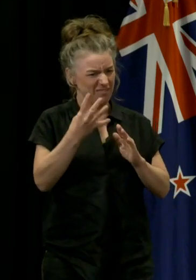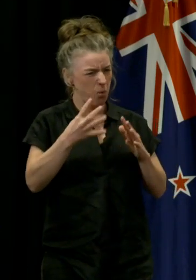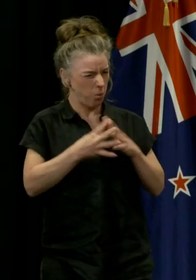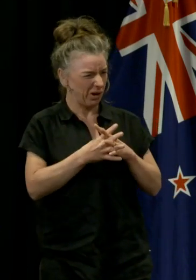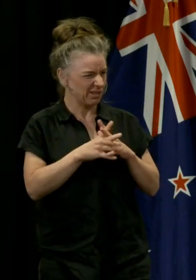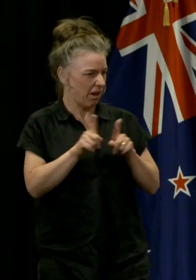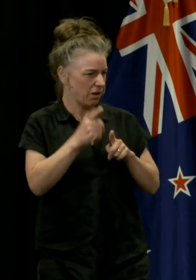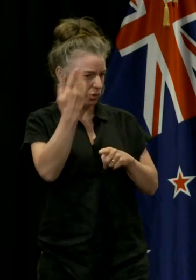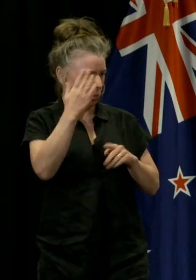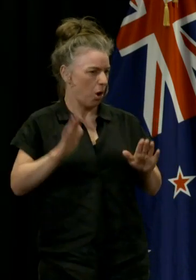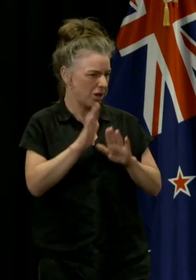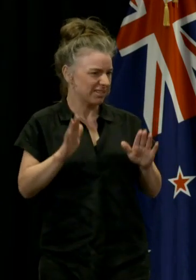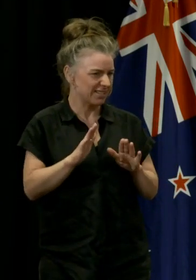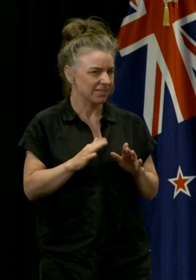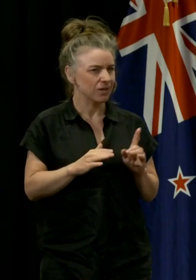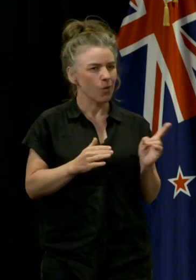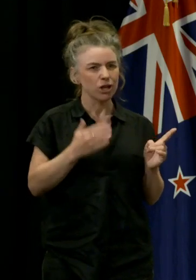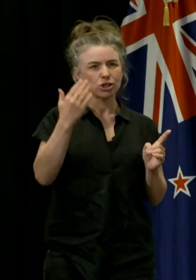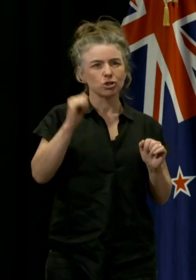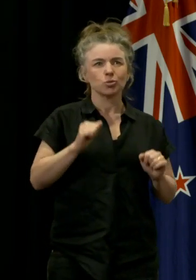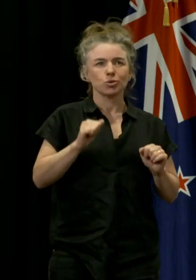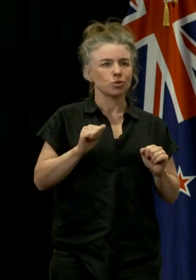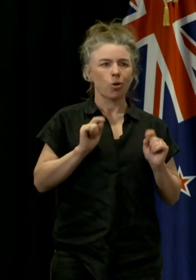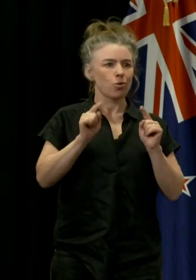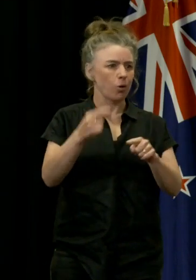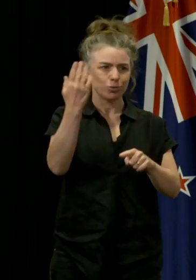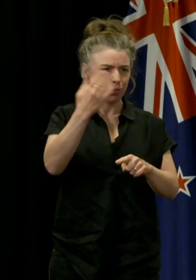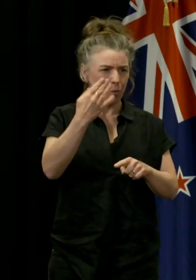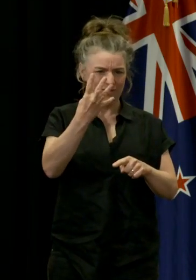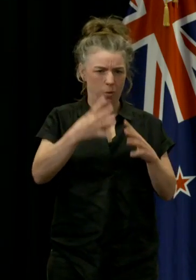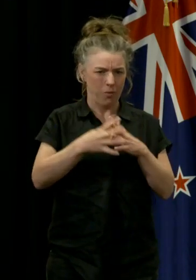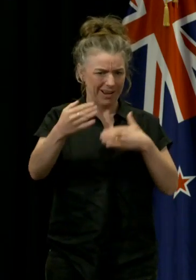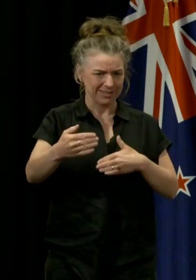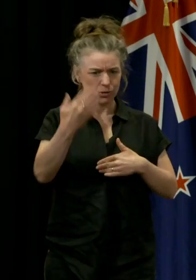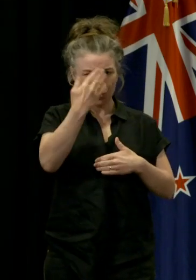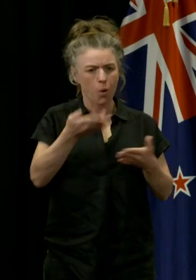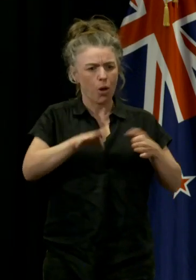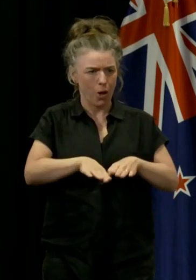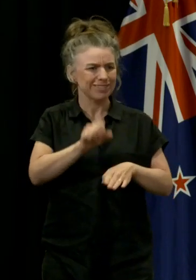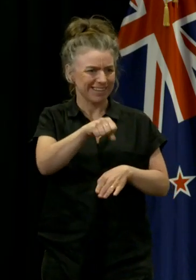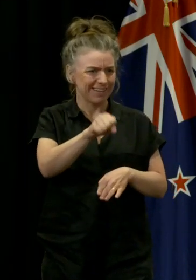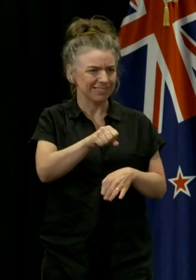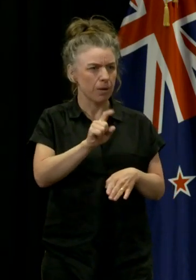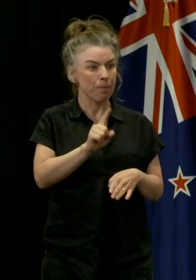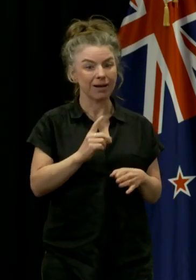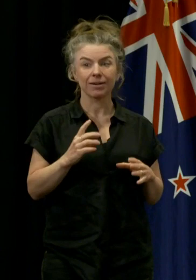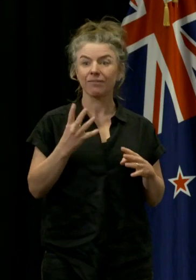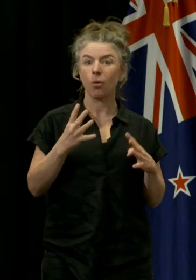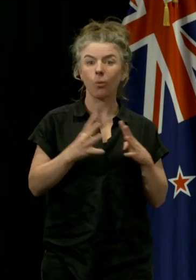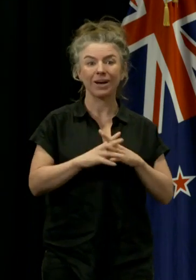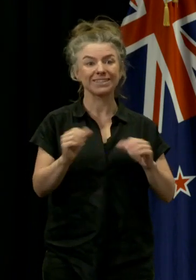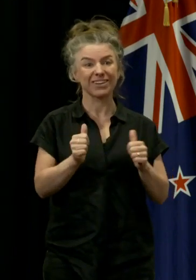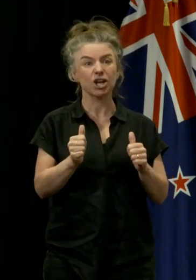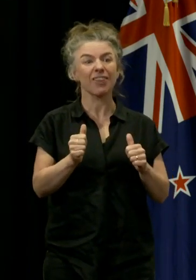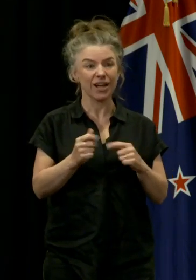school holidays? Well, students won't be at school during that time, and schools will be closed, but we're not going to then get to the end of 4 weeks and then have 2